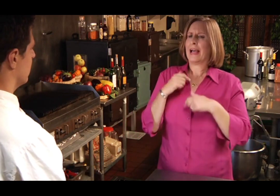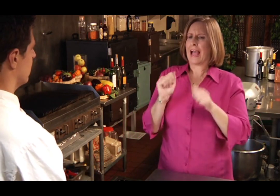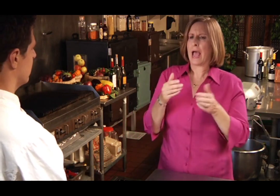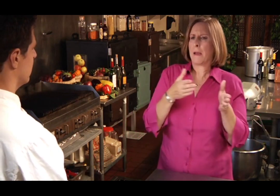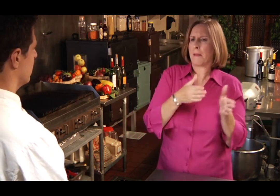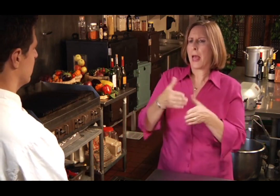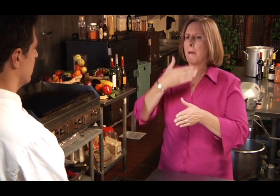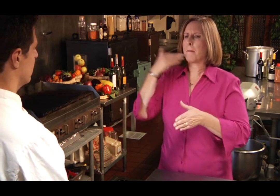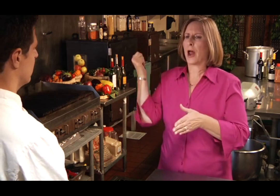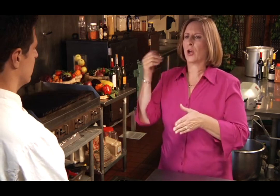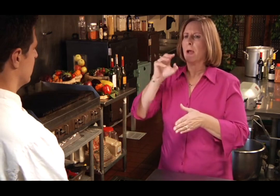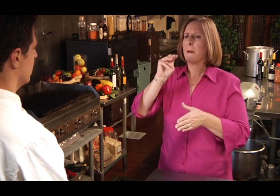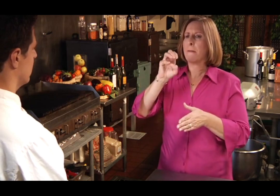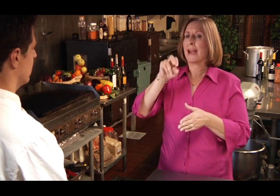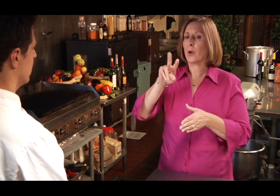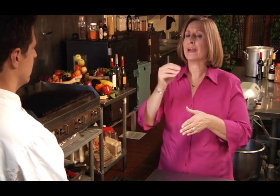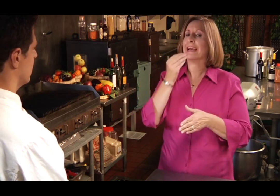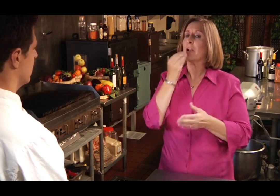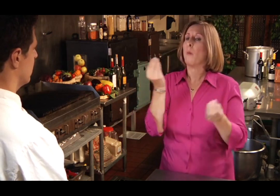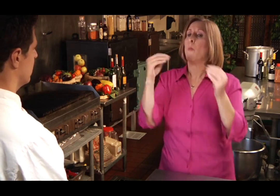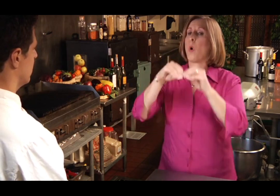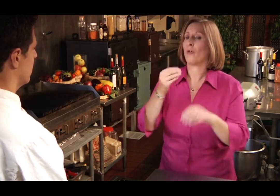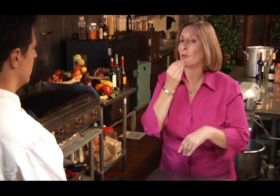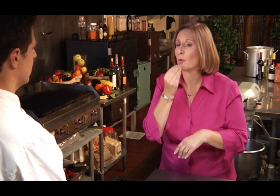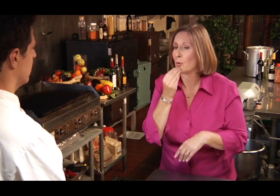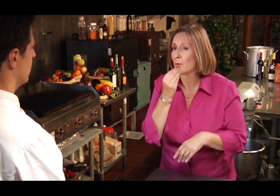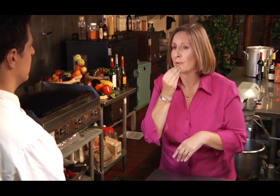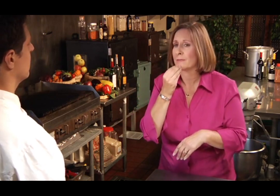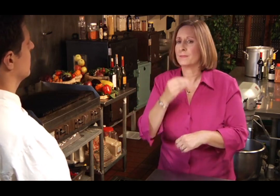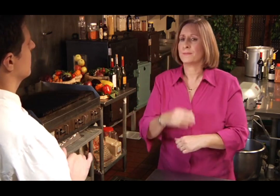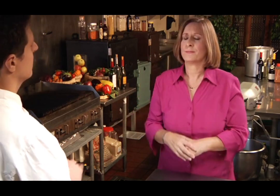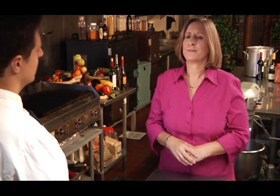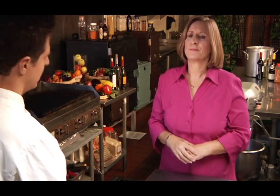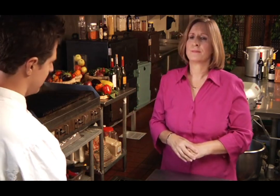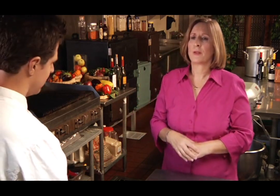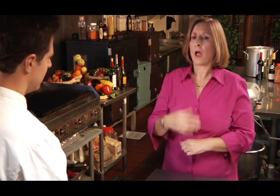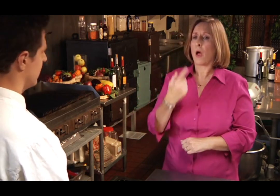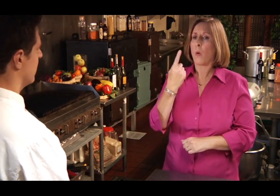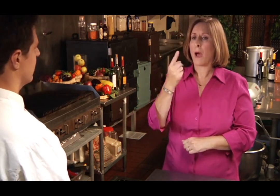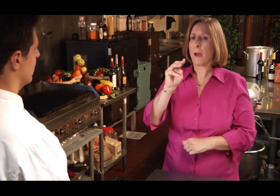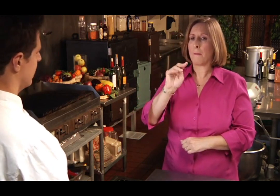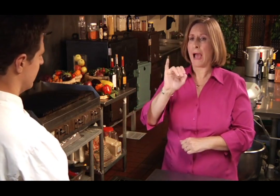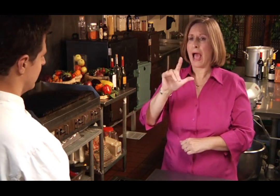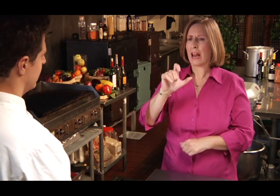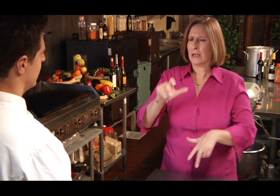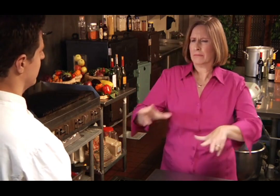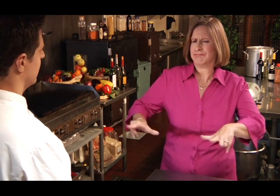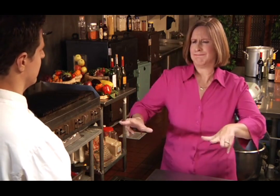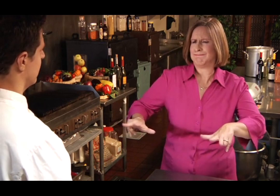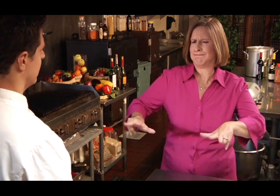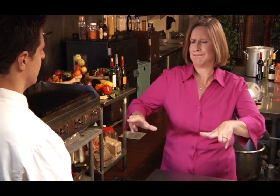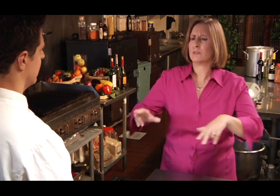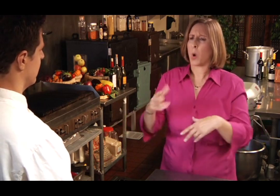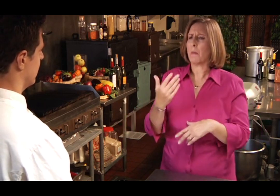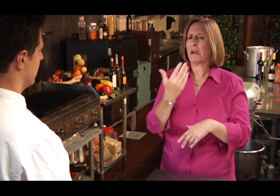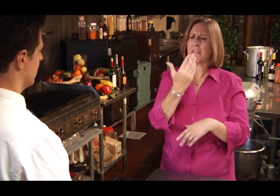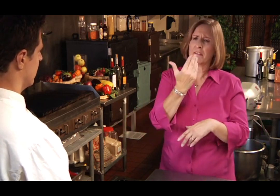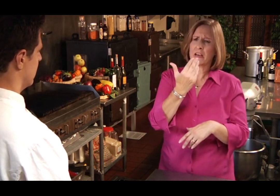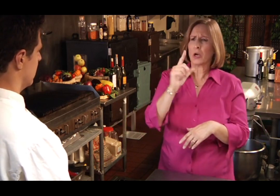day, we can plan a better menu including more food. For every mile of brisk walking, 15 to 20